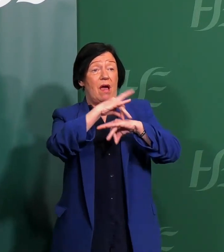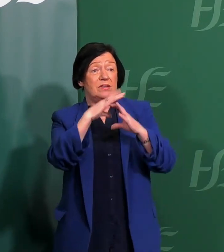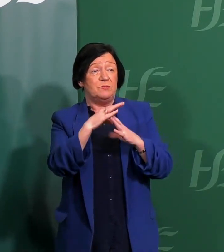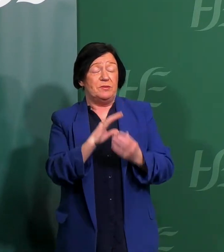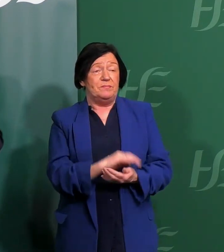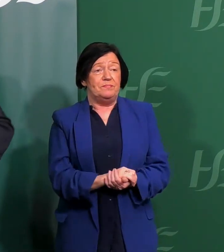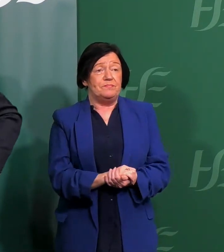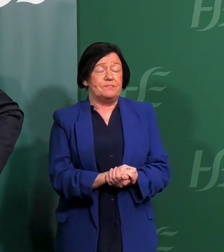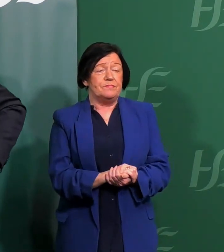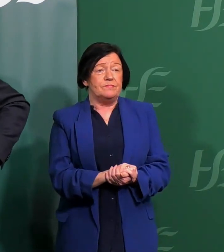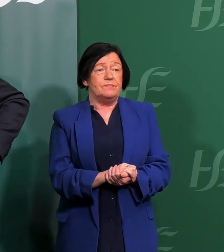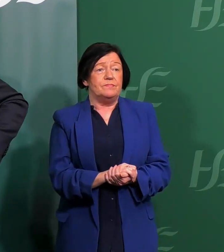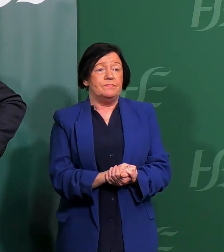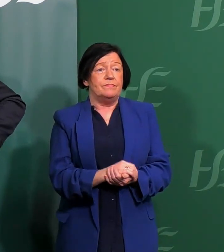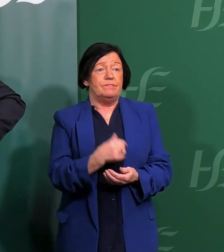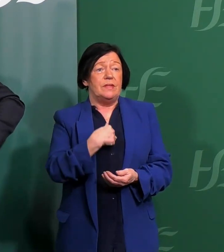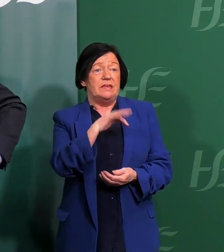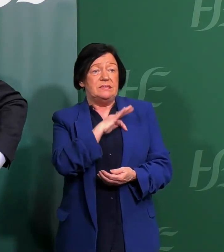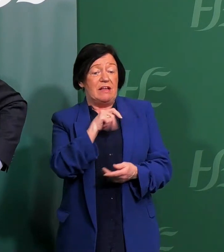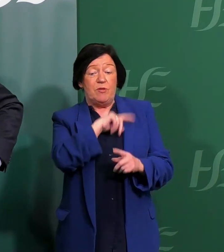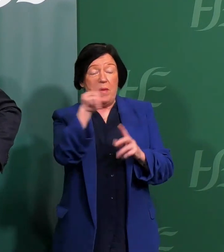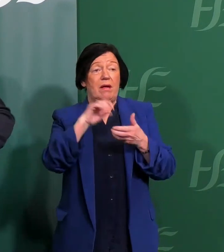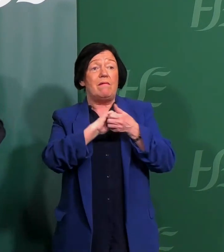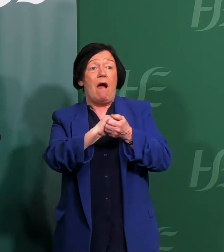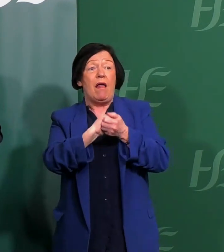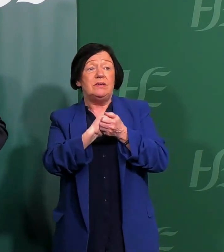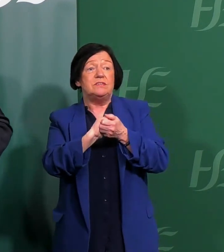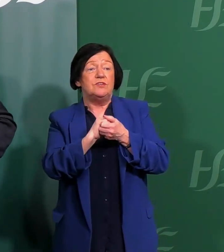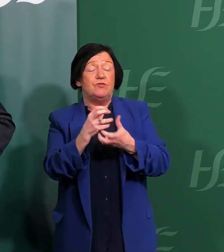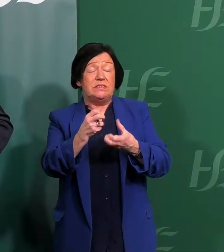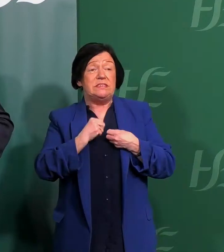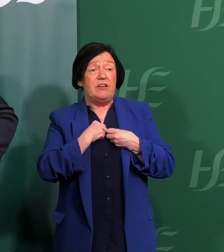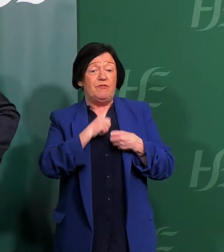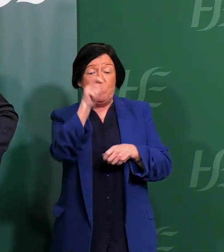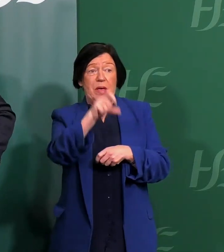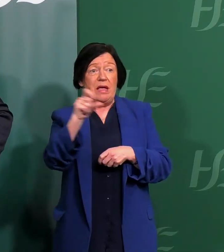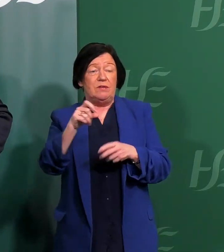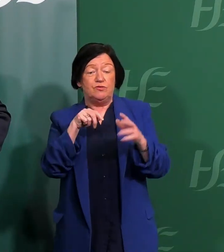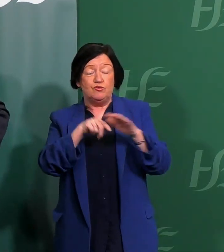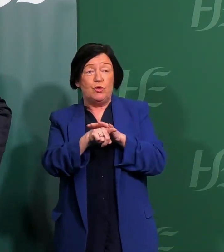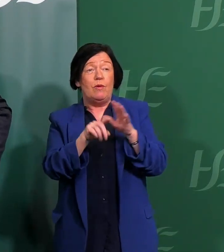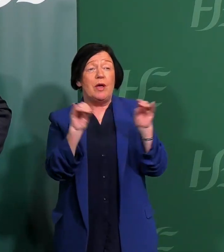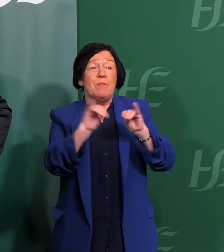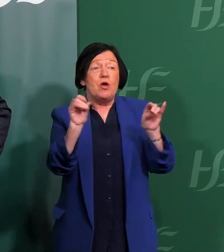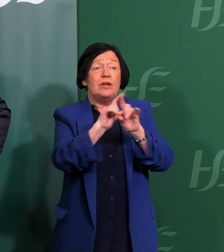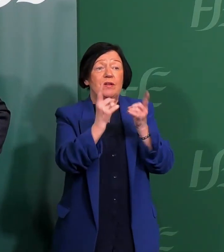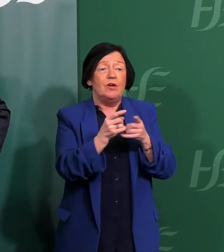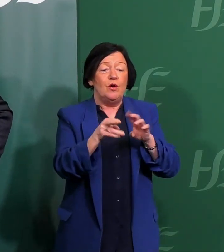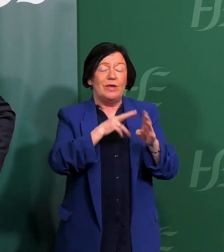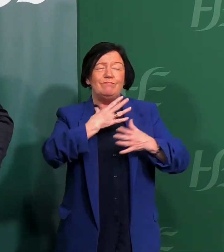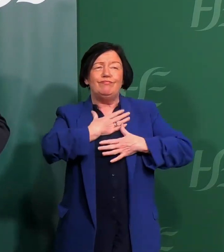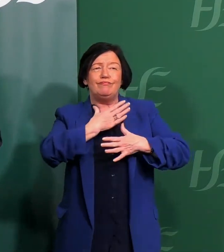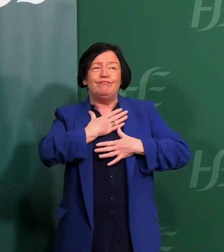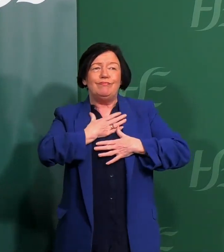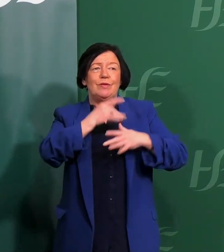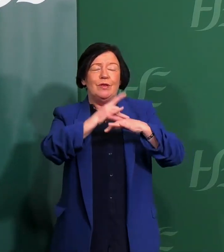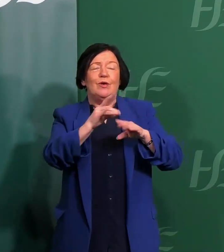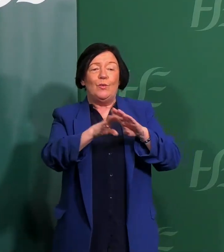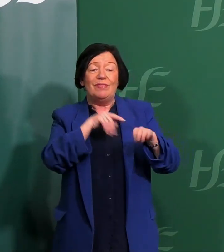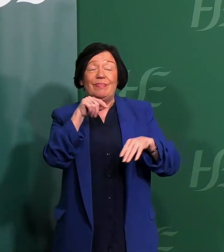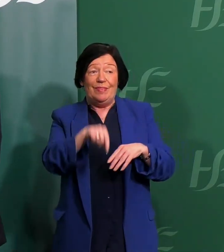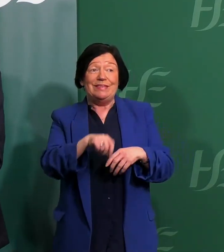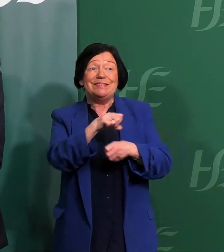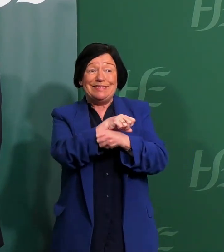and myself and my colleagues there receive patients who come through the emergency department with respiratory illness associated with this